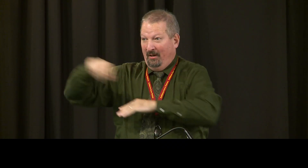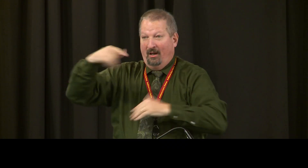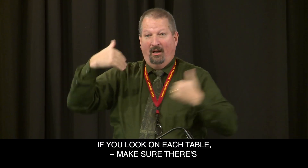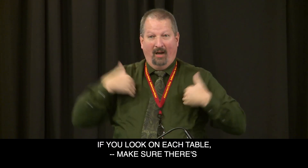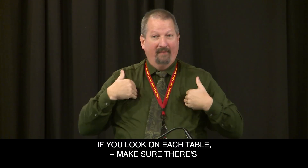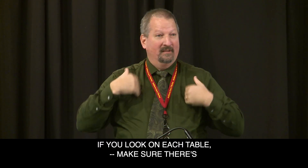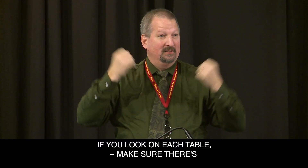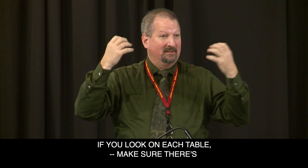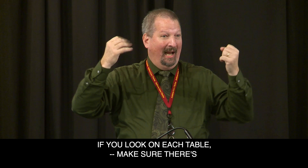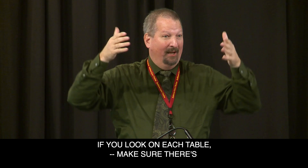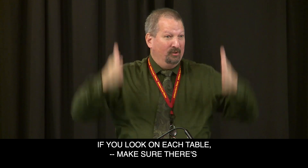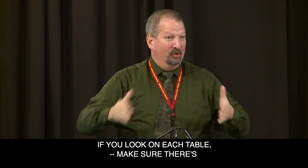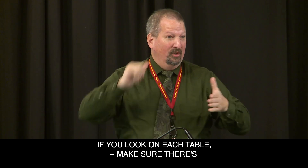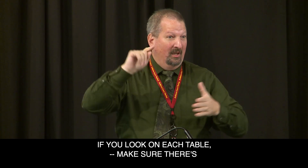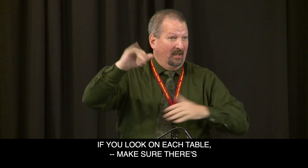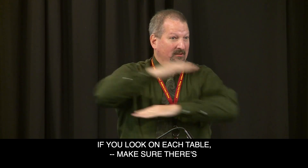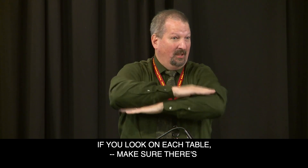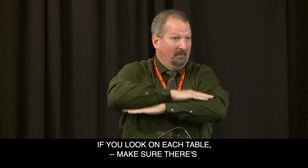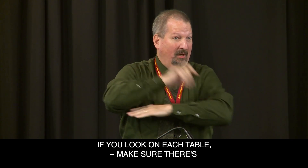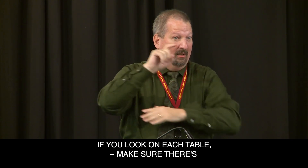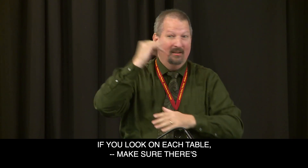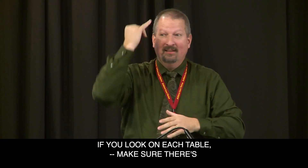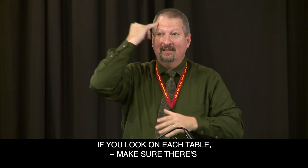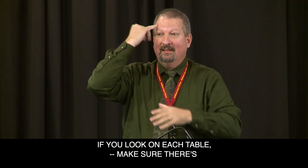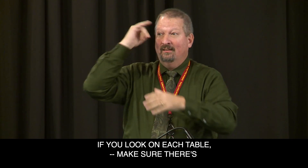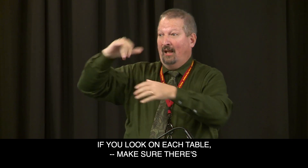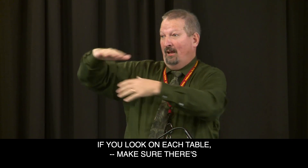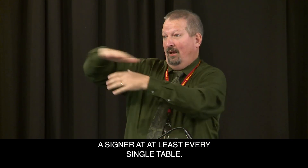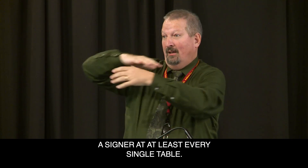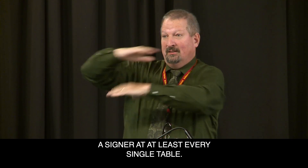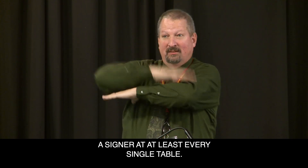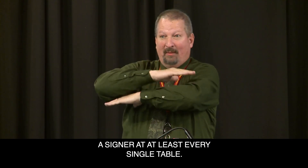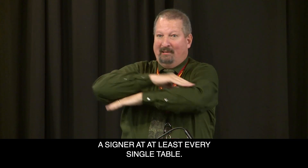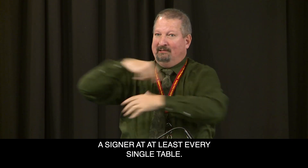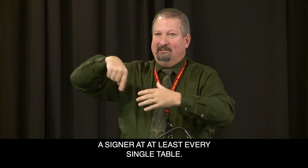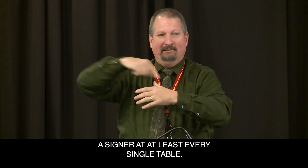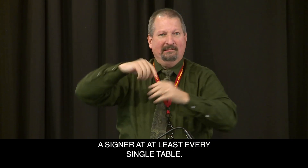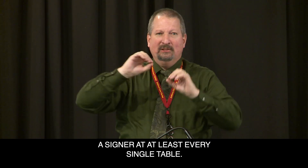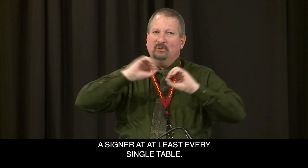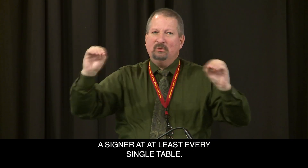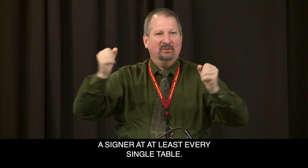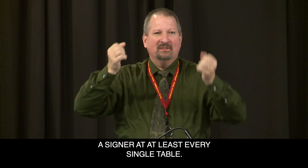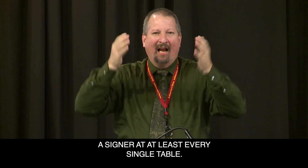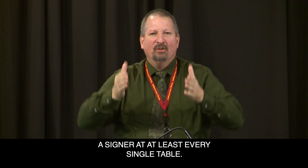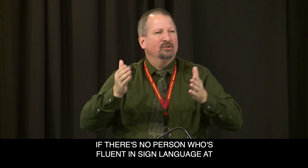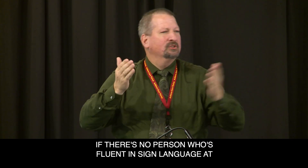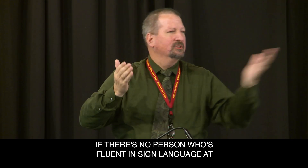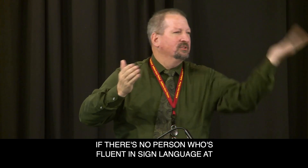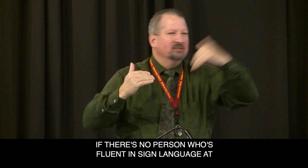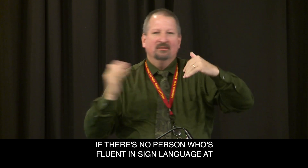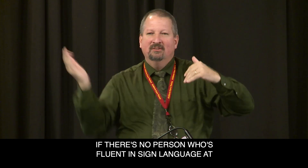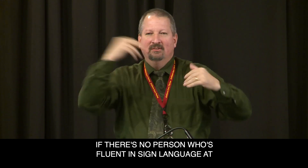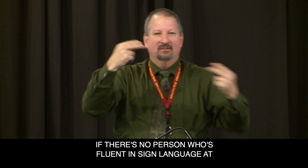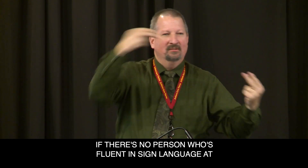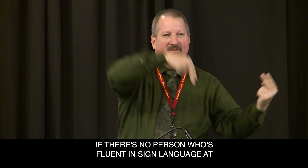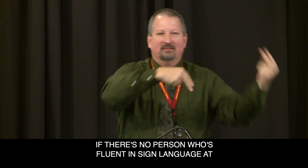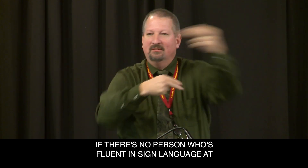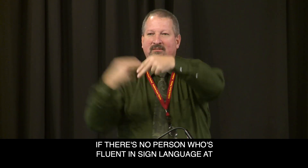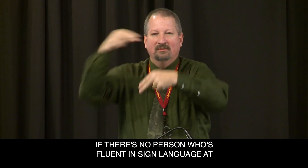If you look on each table, make sure there's a signer at least every single table. If there's no person who's fluent in sign language at